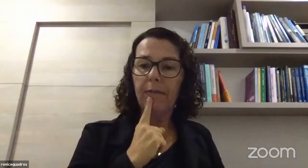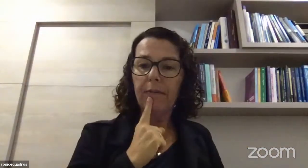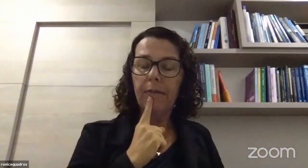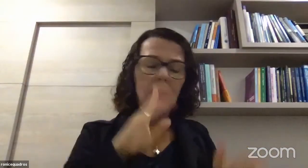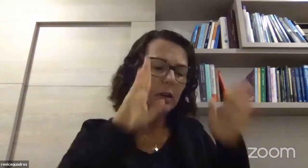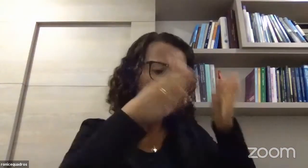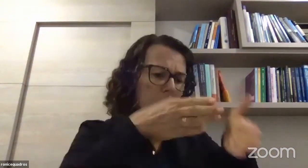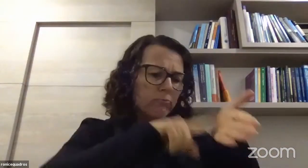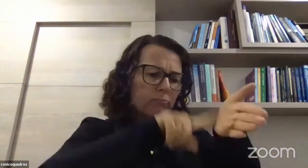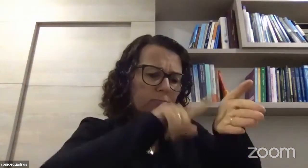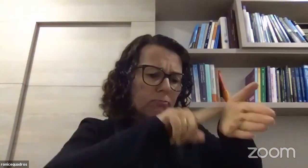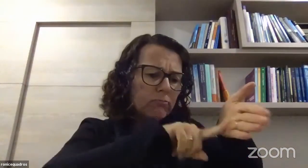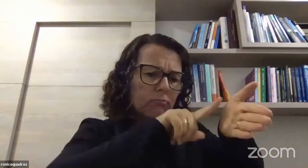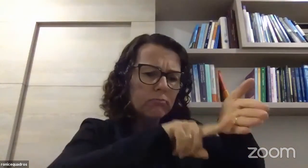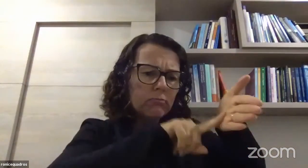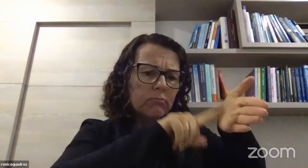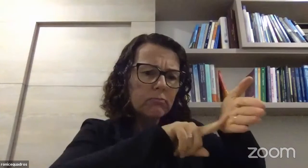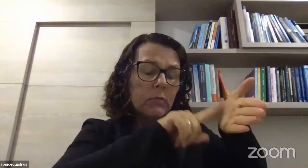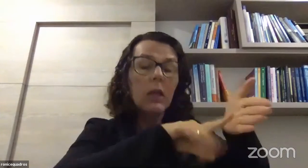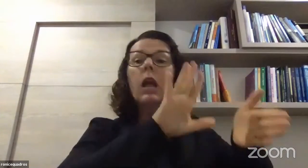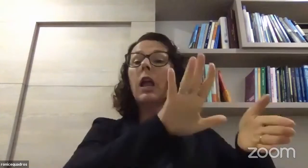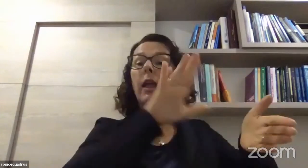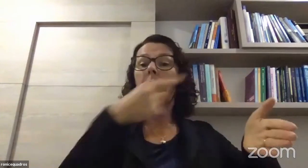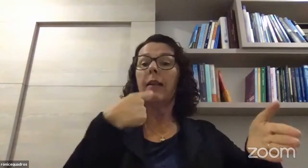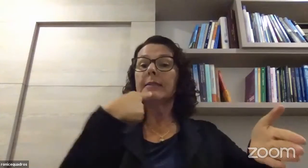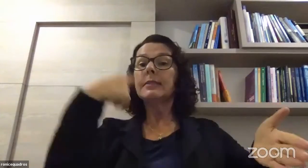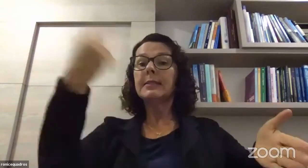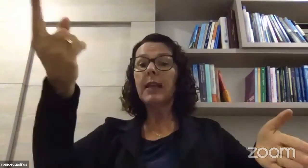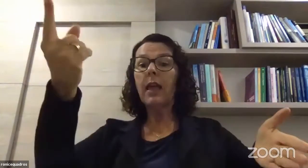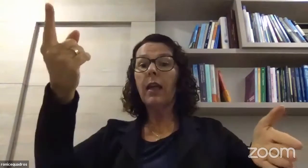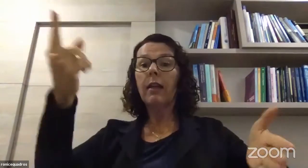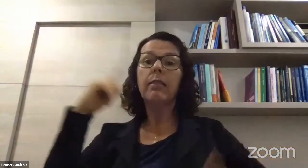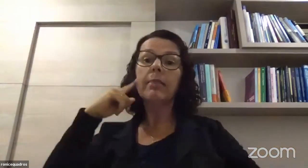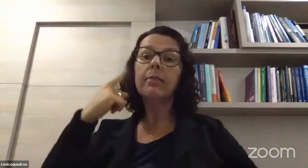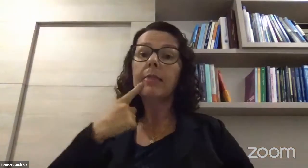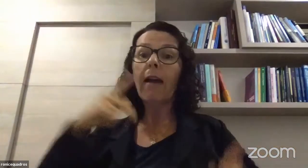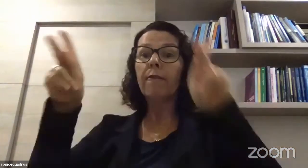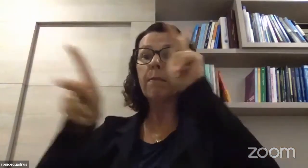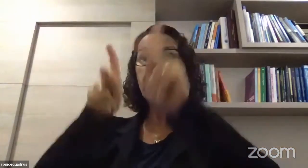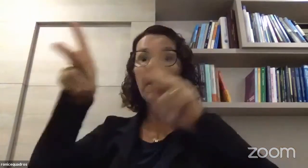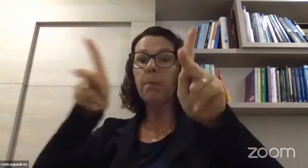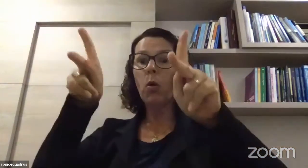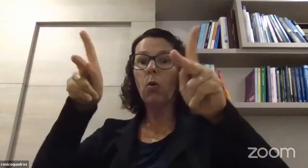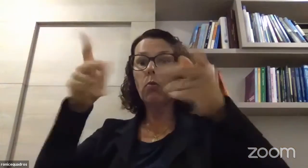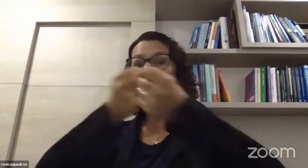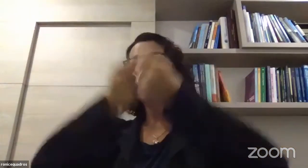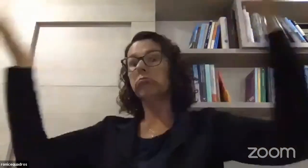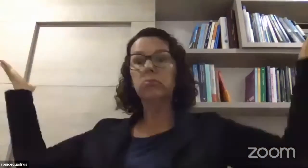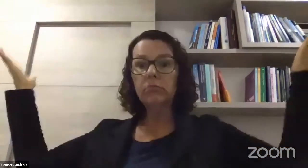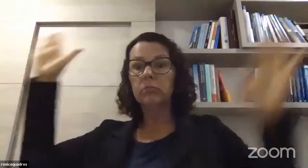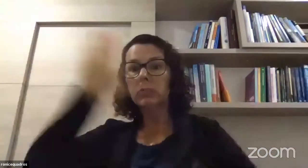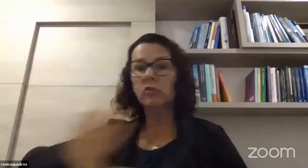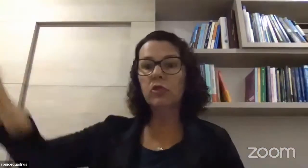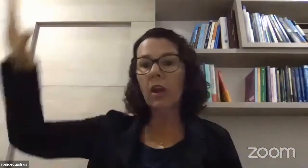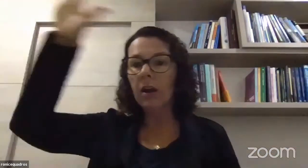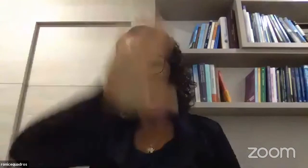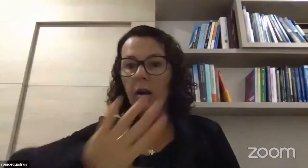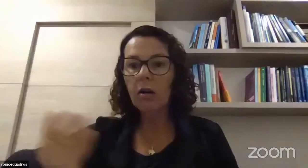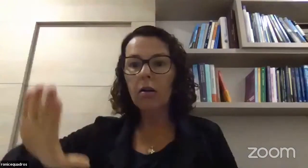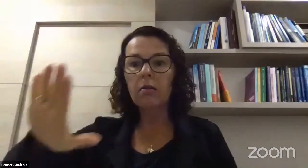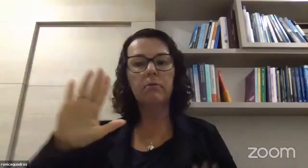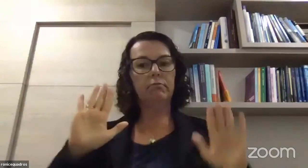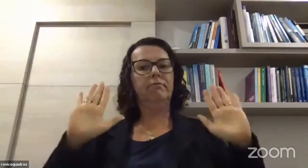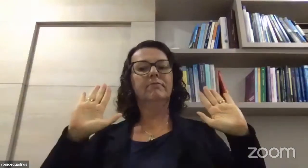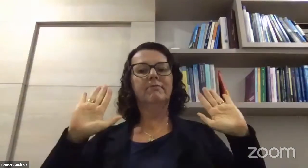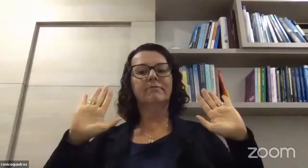focus on just a few deaf people and they'll heavily research. And then they will